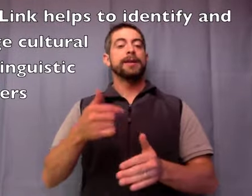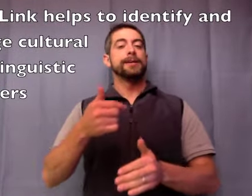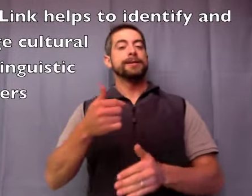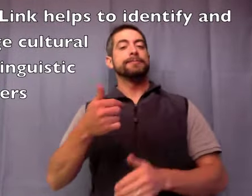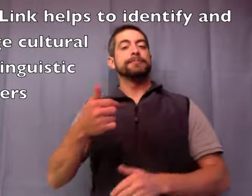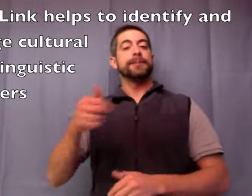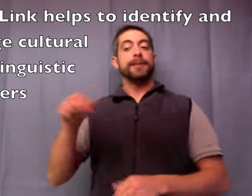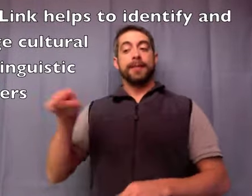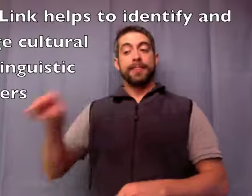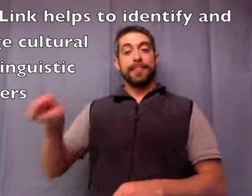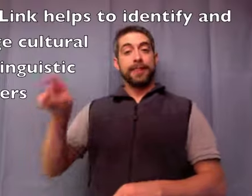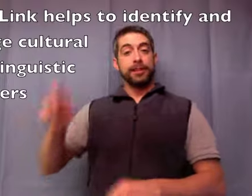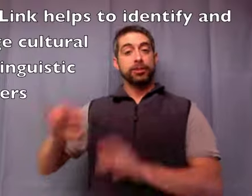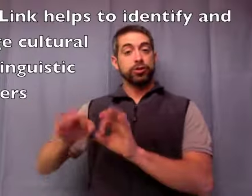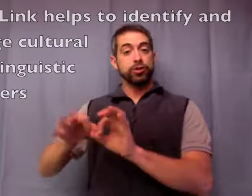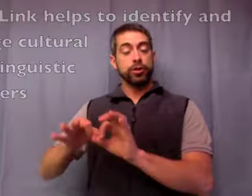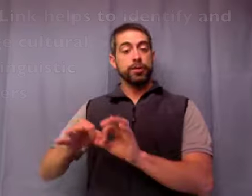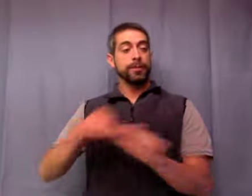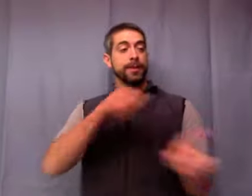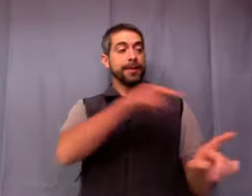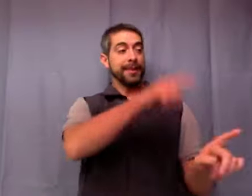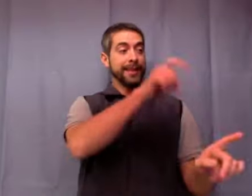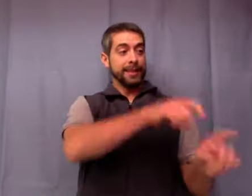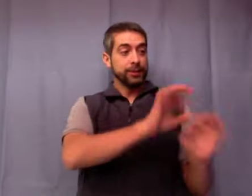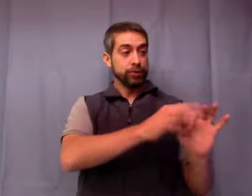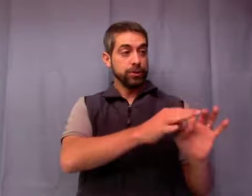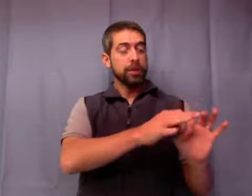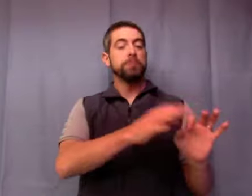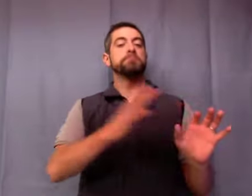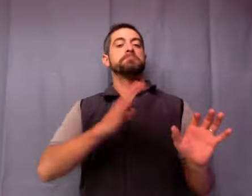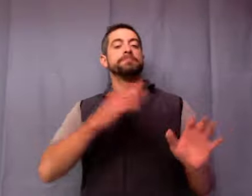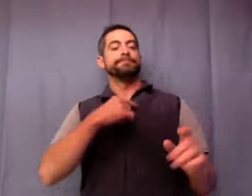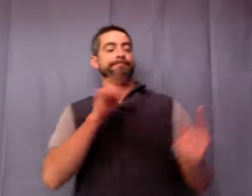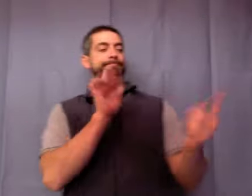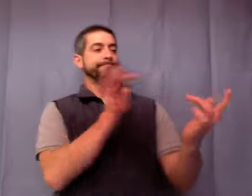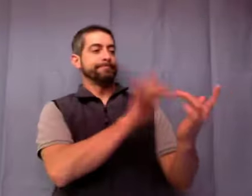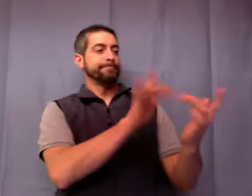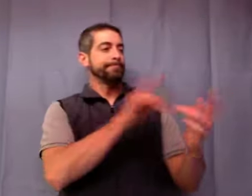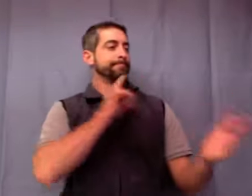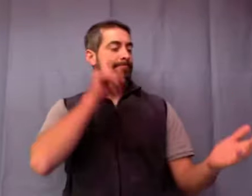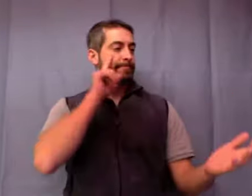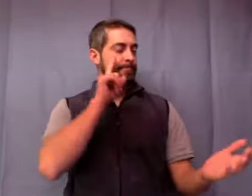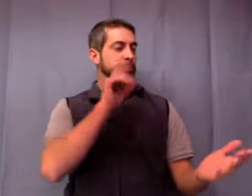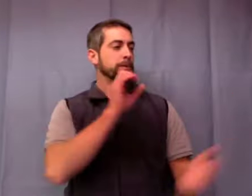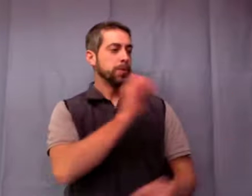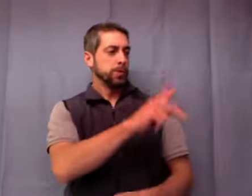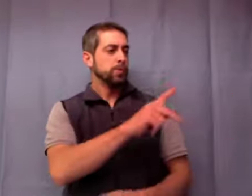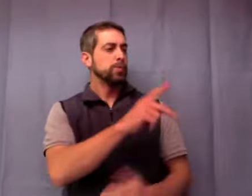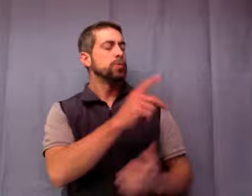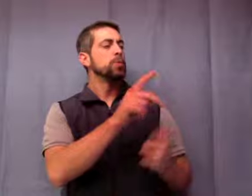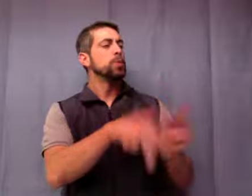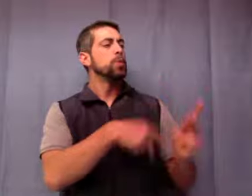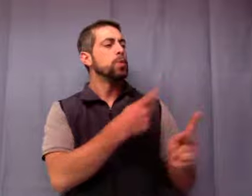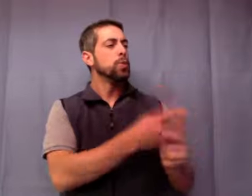This allows DeafLink the opportunity to choose and place an appropriately qualified